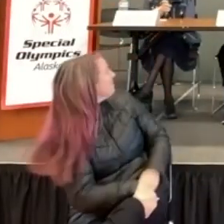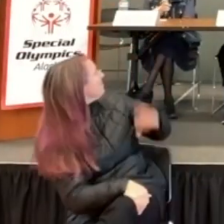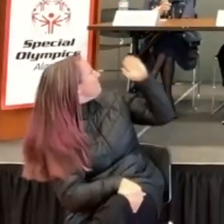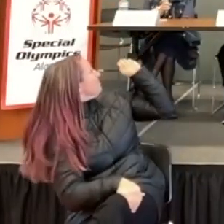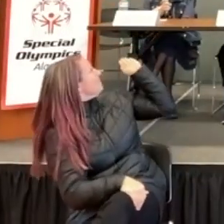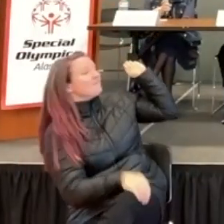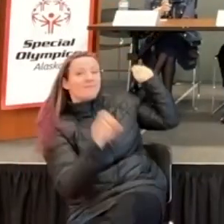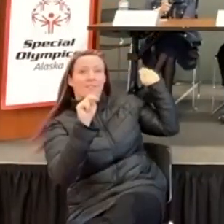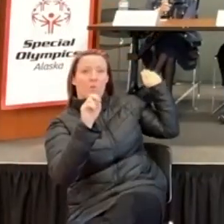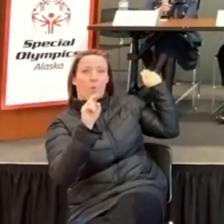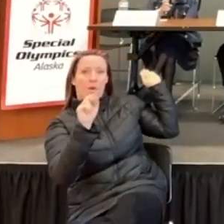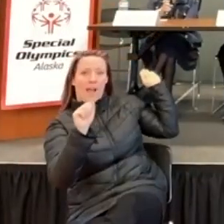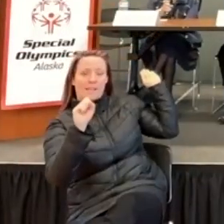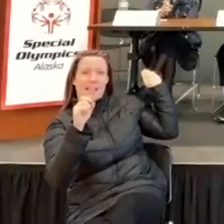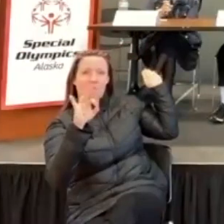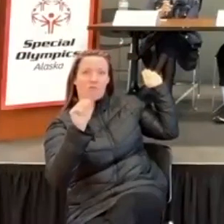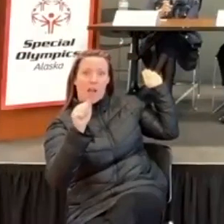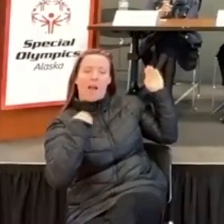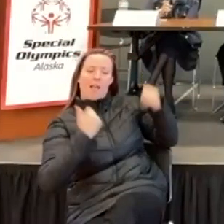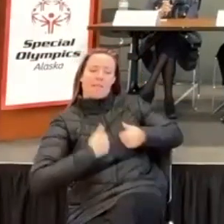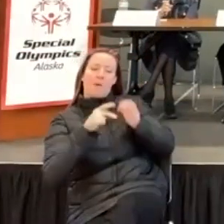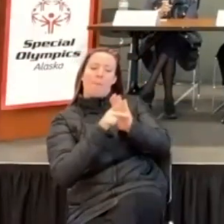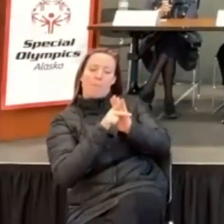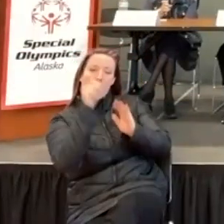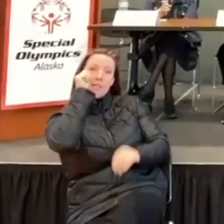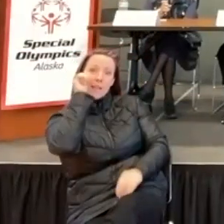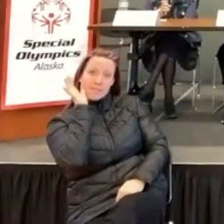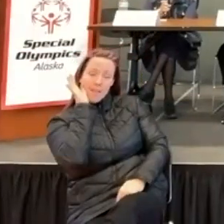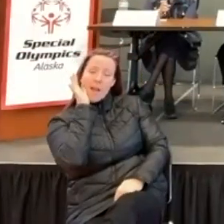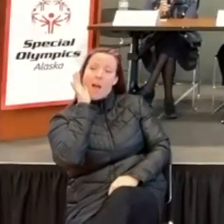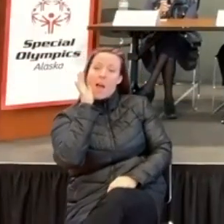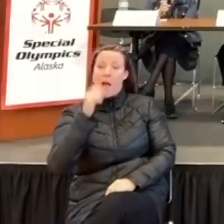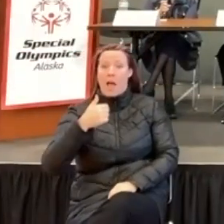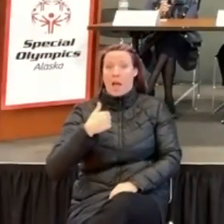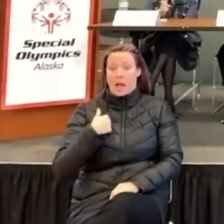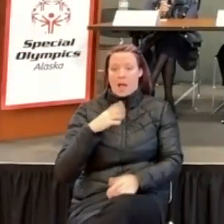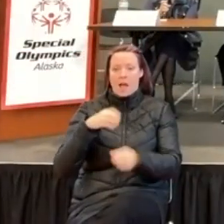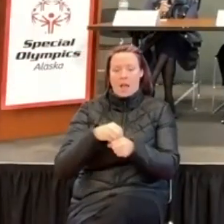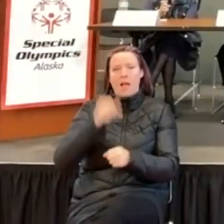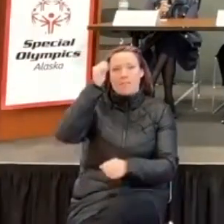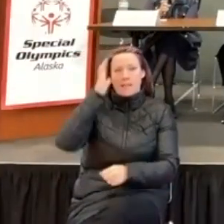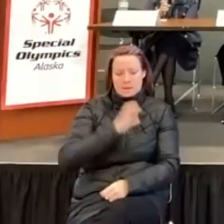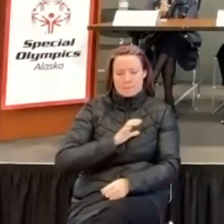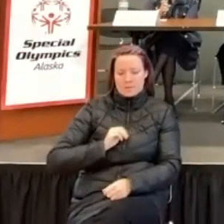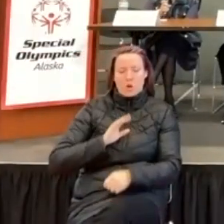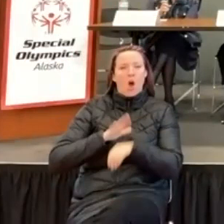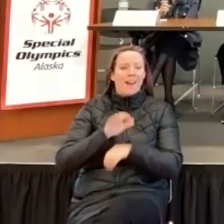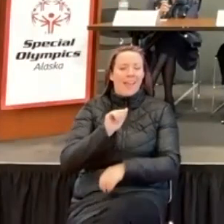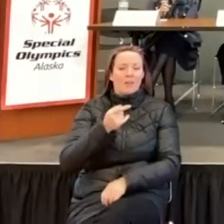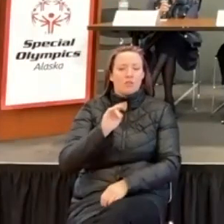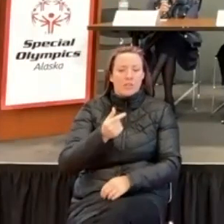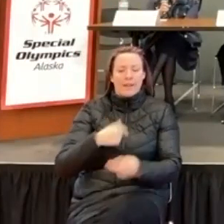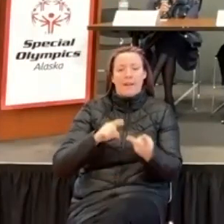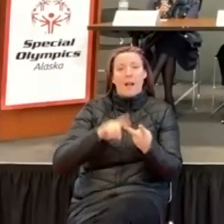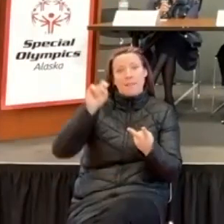Nona Safra and I live in Homer, Alaska. And I am on the Alaska Commission on Aging, the Governor's Council